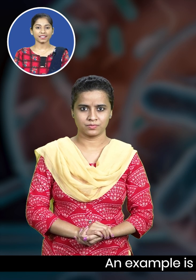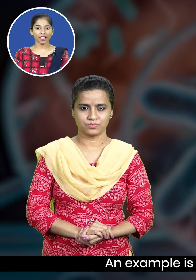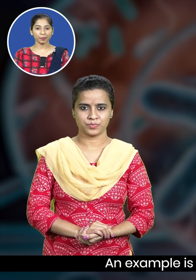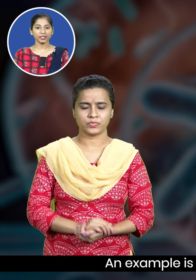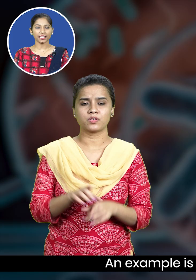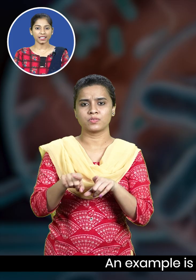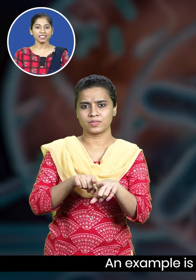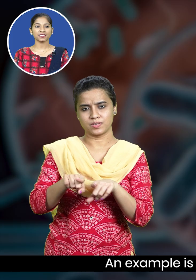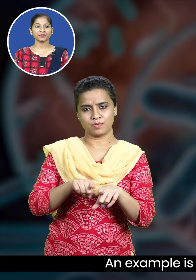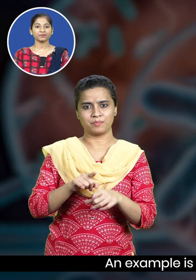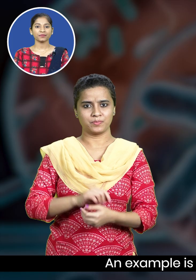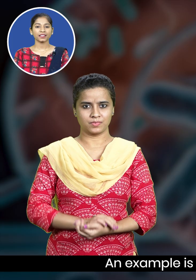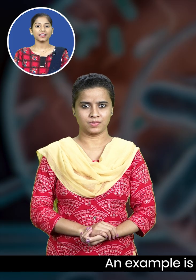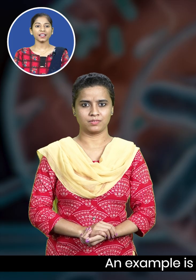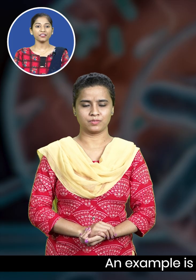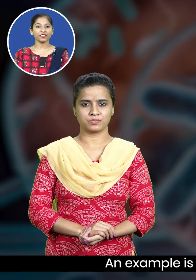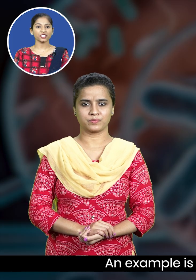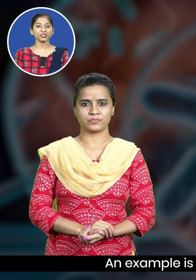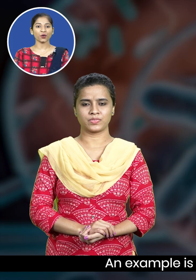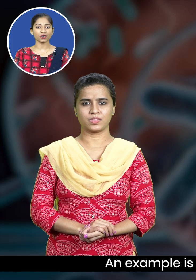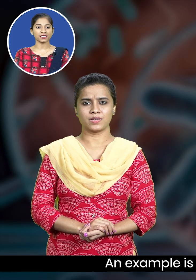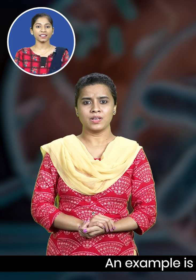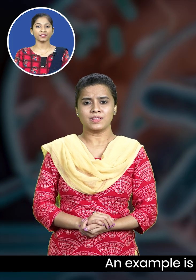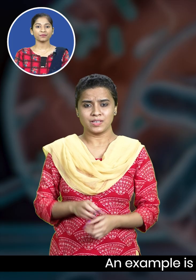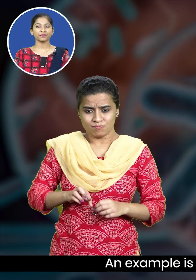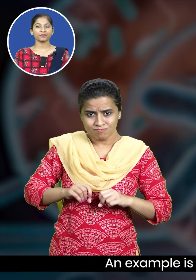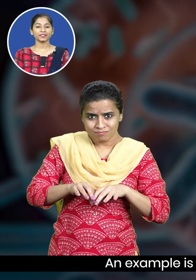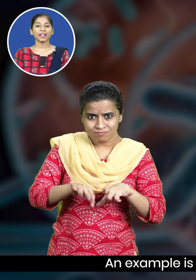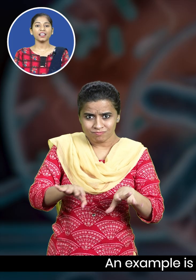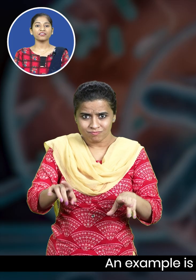An example is the infection causing